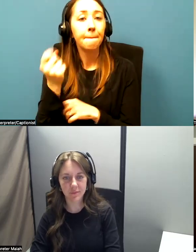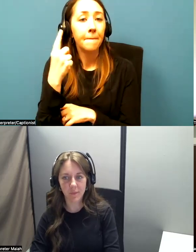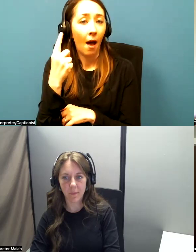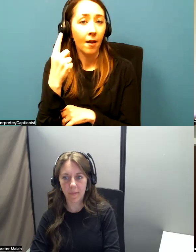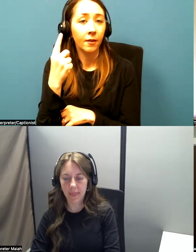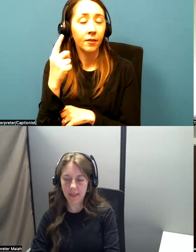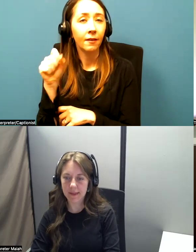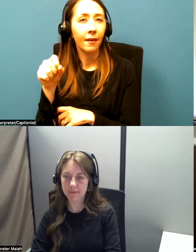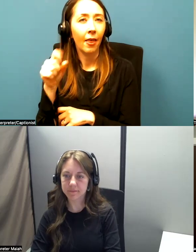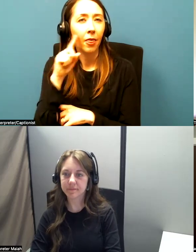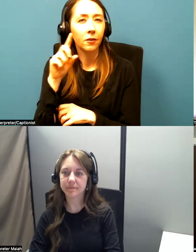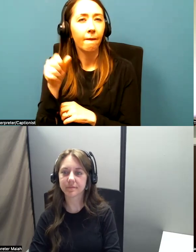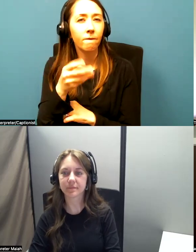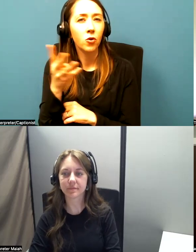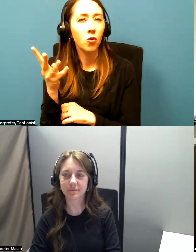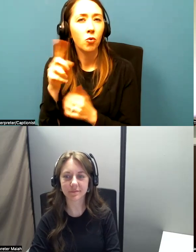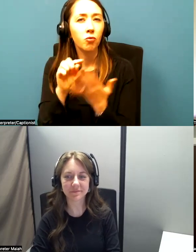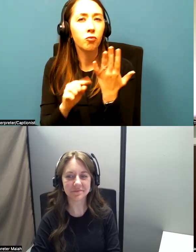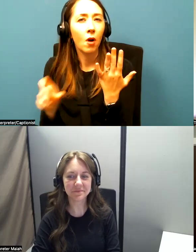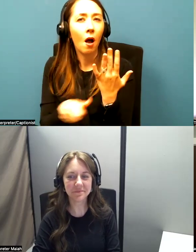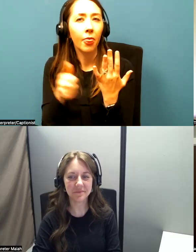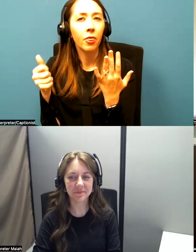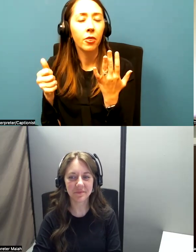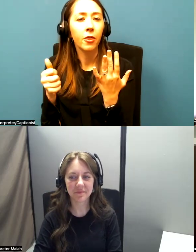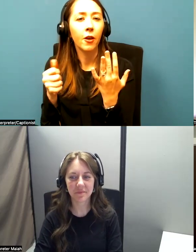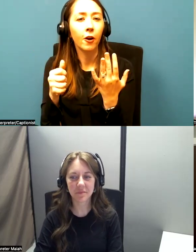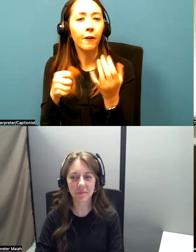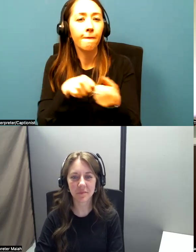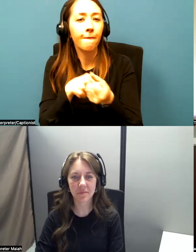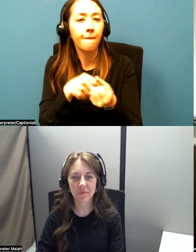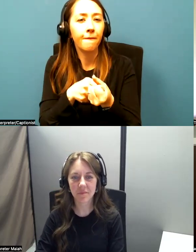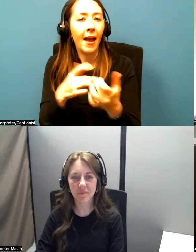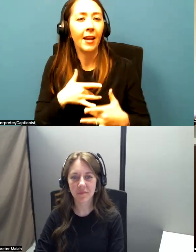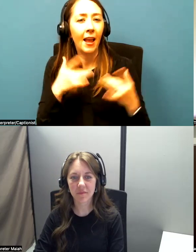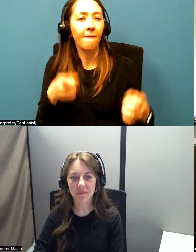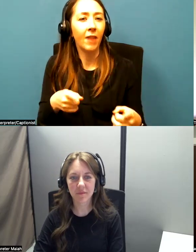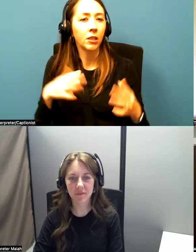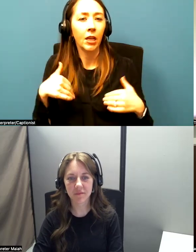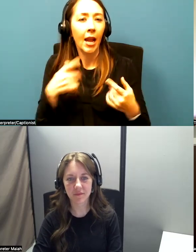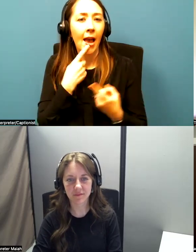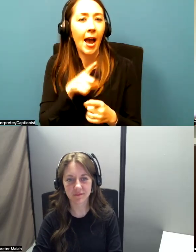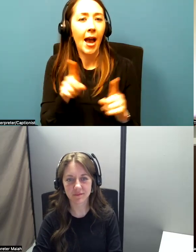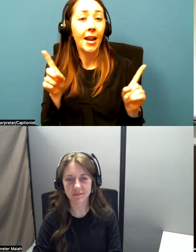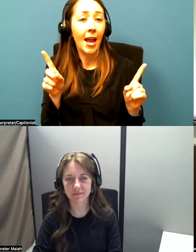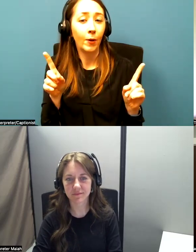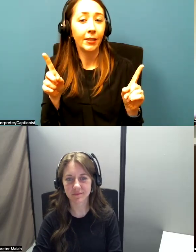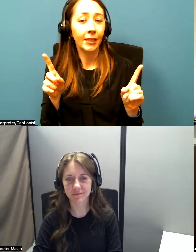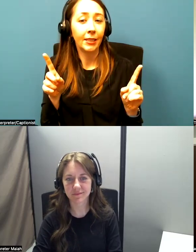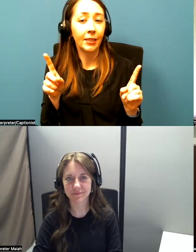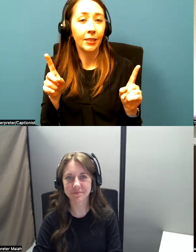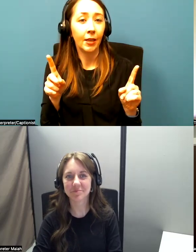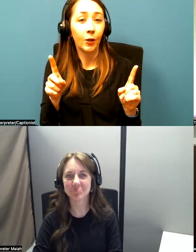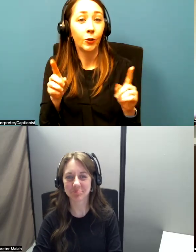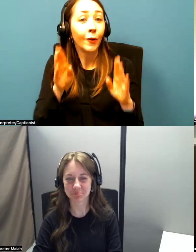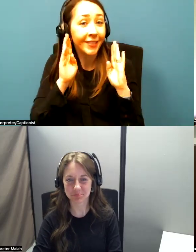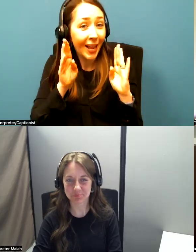But yeah, there's a couple of other fan events that have not been announced yet. So stay tuned